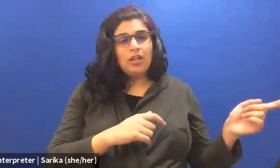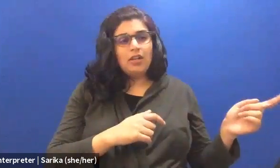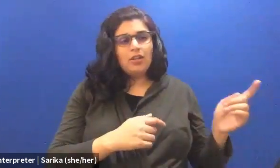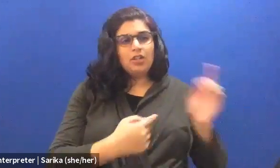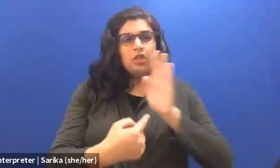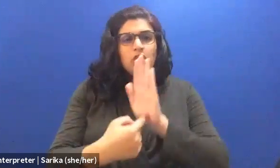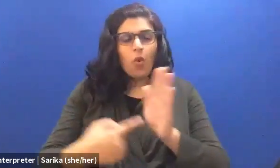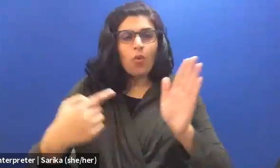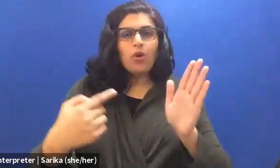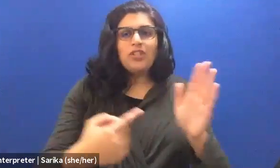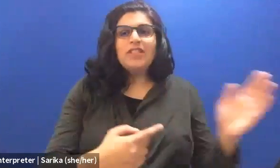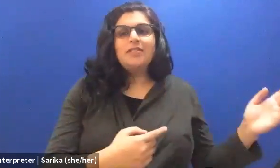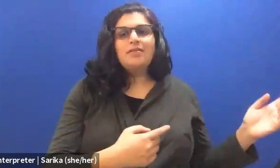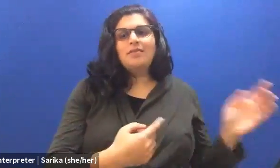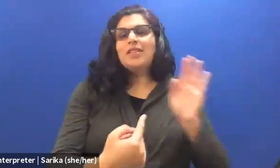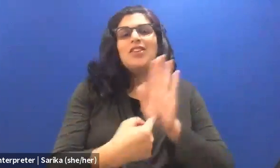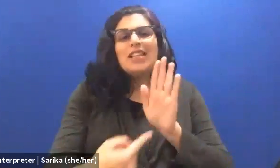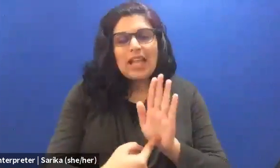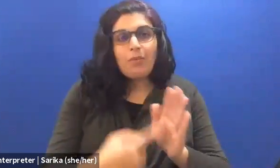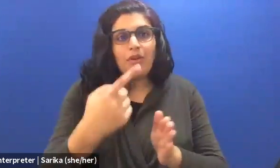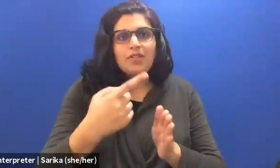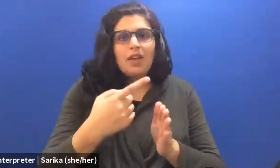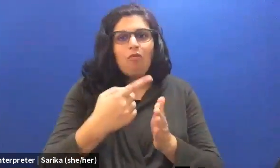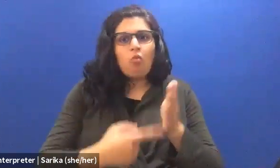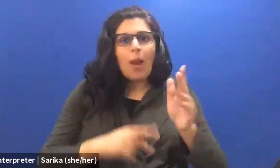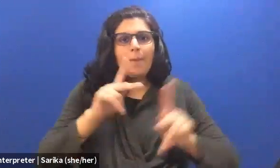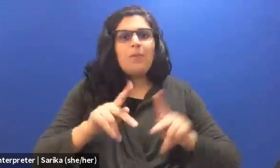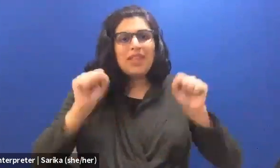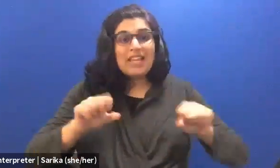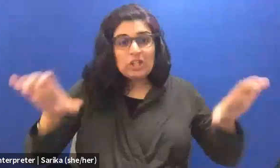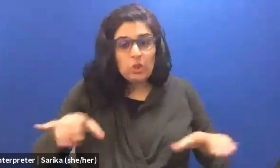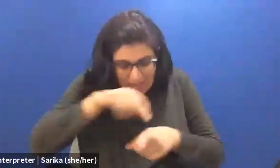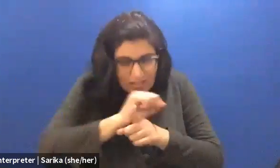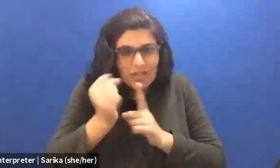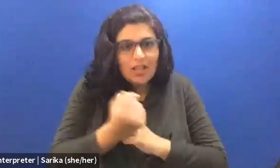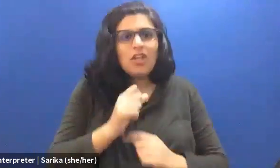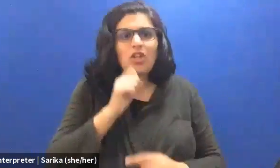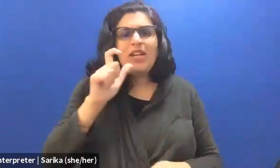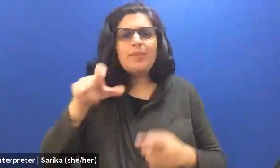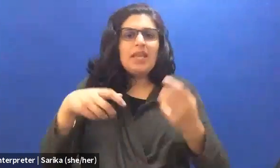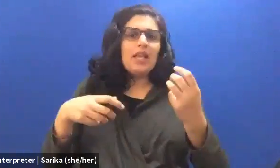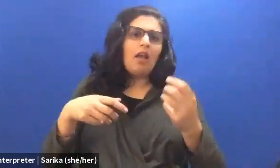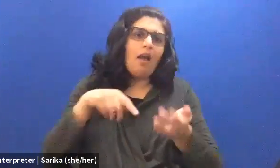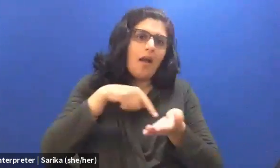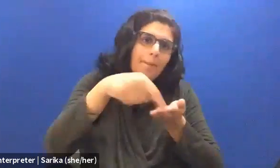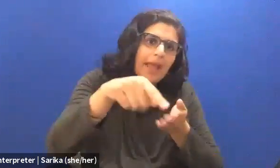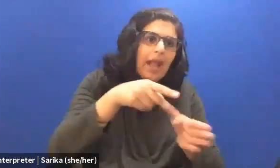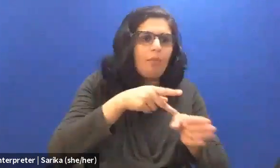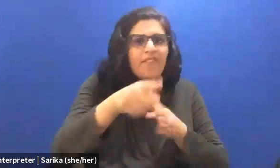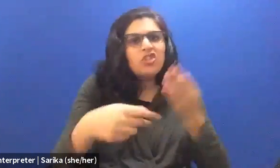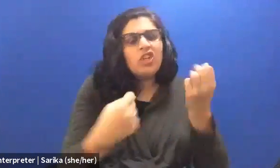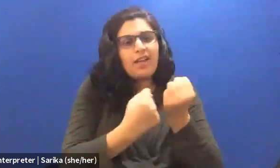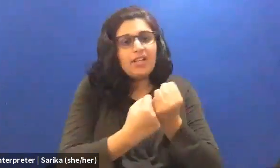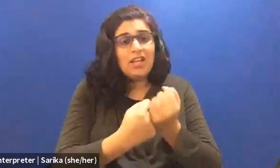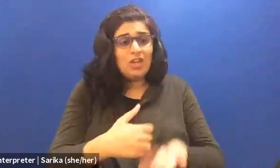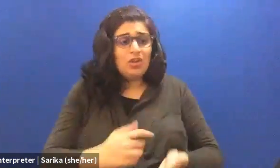of what we can do for people that are in these situations. And you don't have to be a paid advocate to do that. You show up, you help them